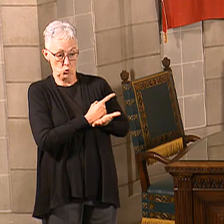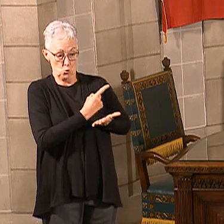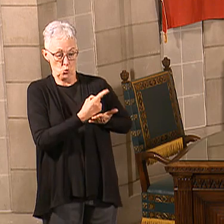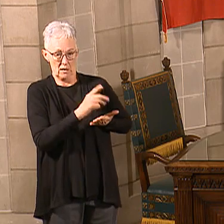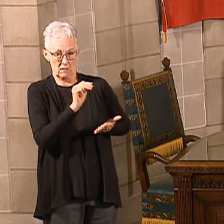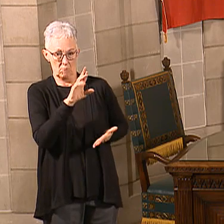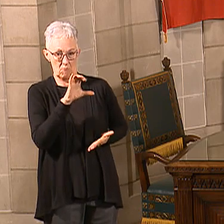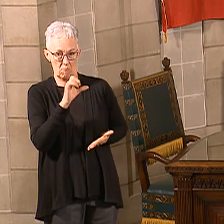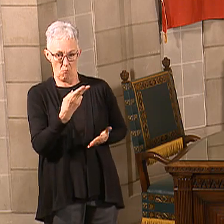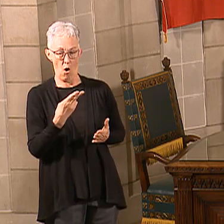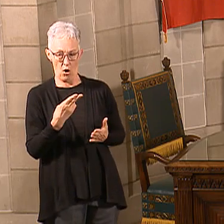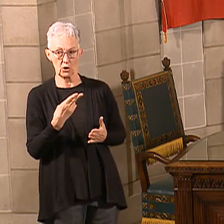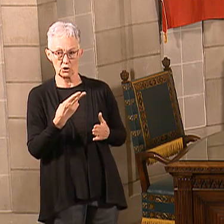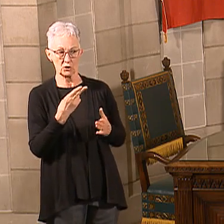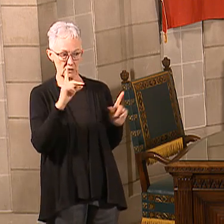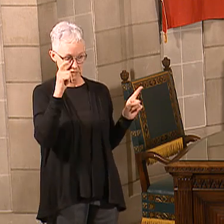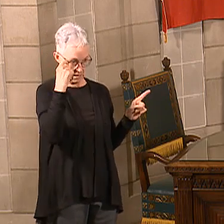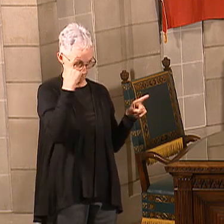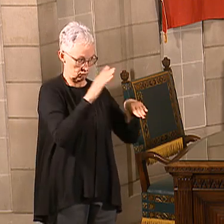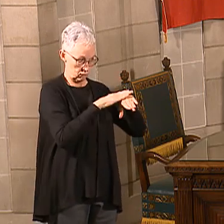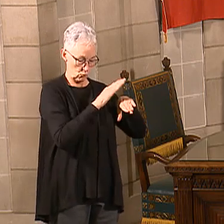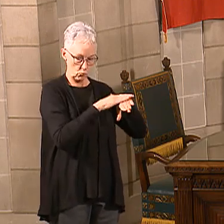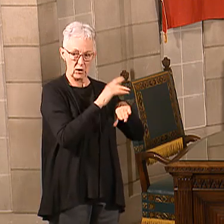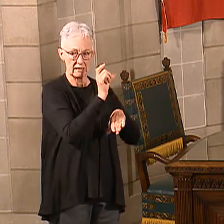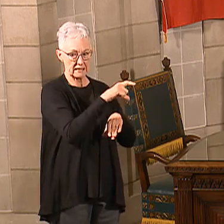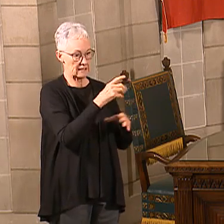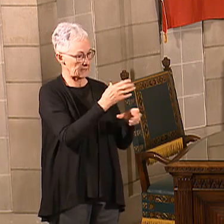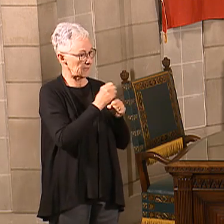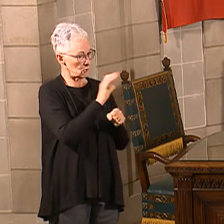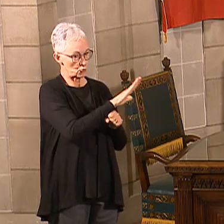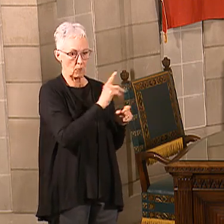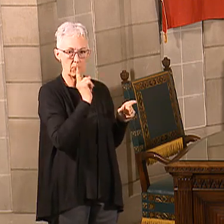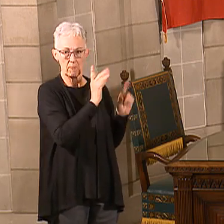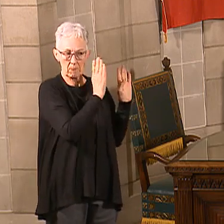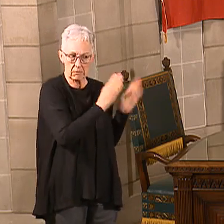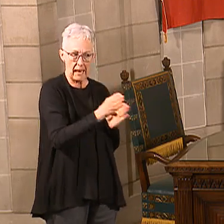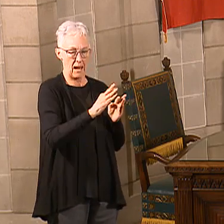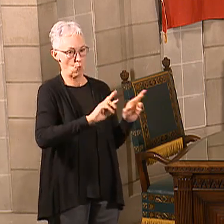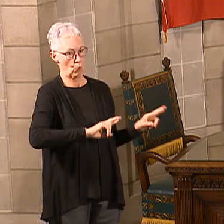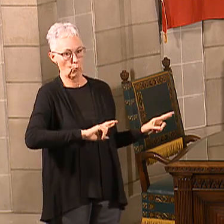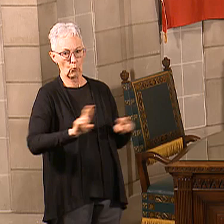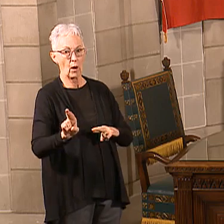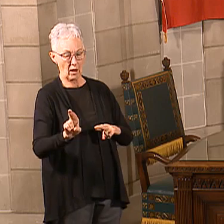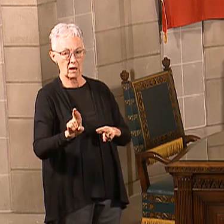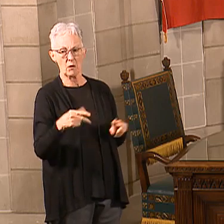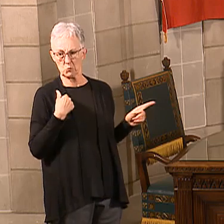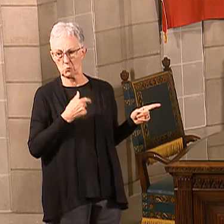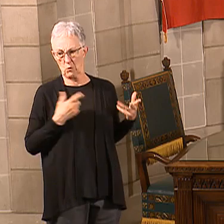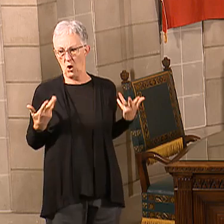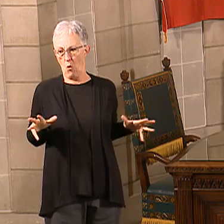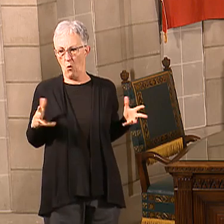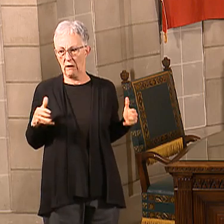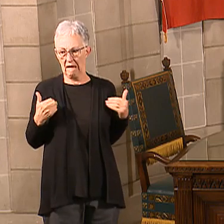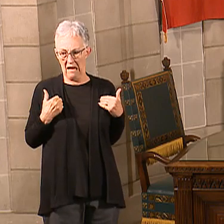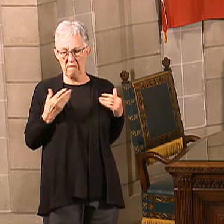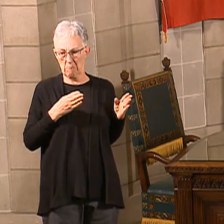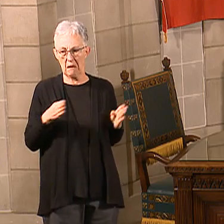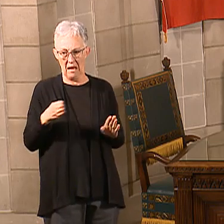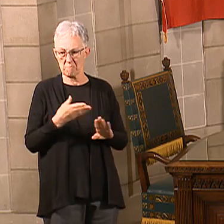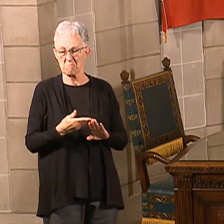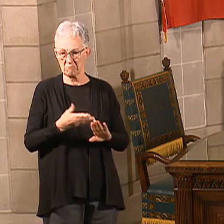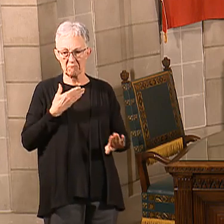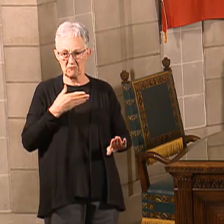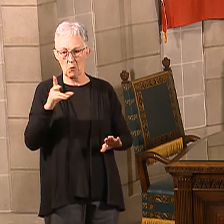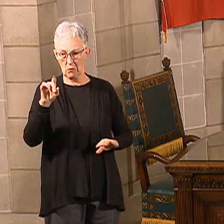continuity plans, something that we've had in development for years, since the first years of this administration under Governor